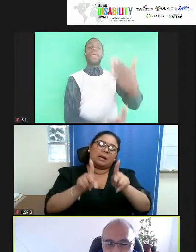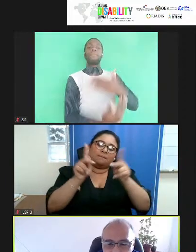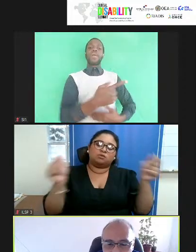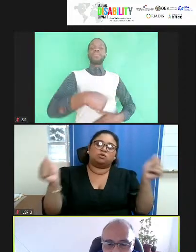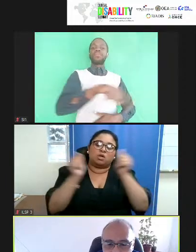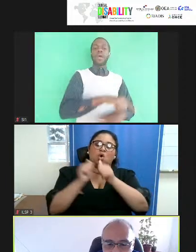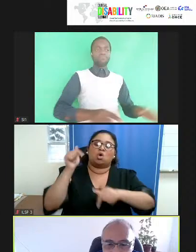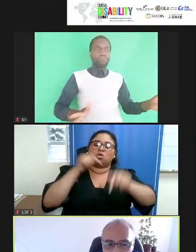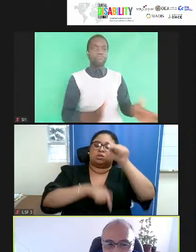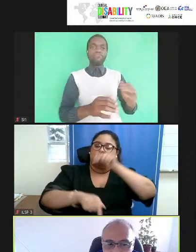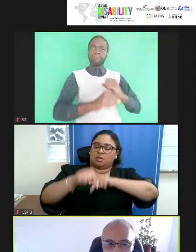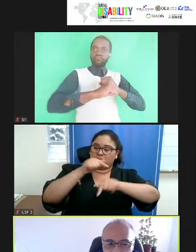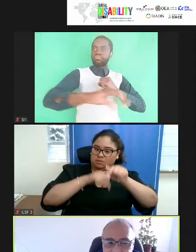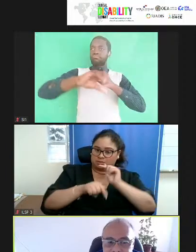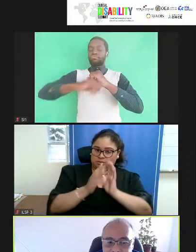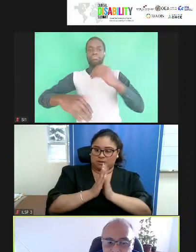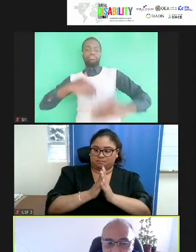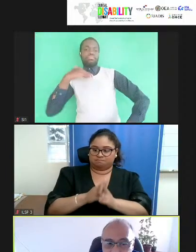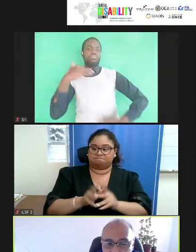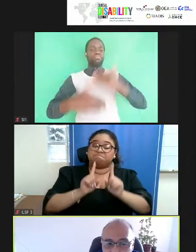persons with disabilities